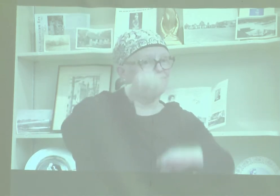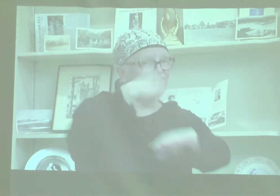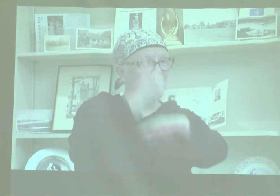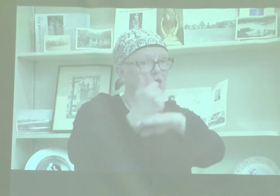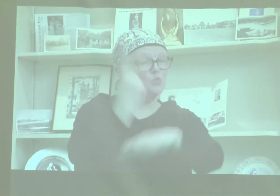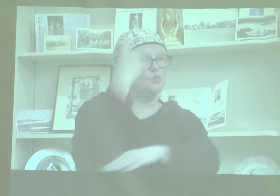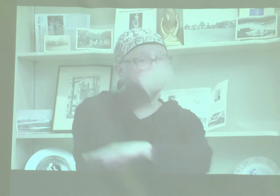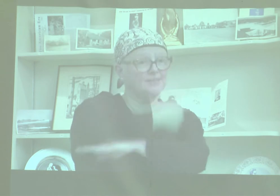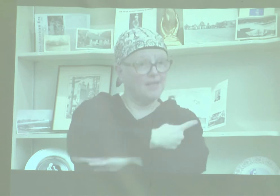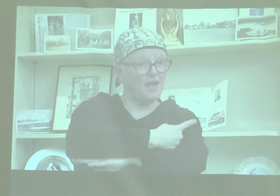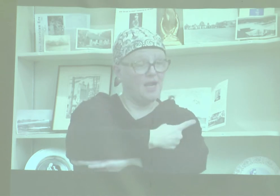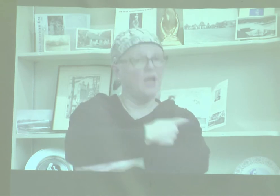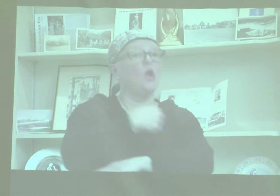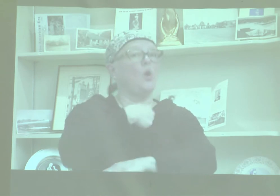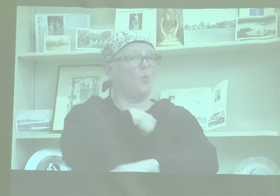Tomorrow on April 10th, Founders Day,